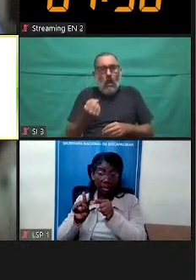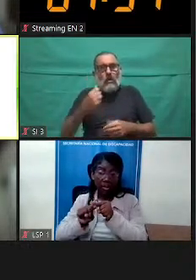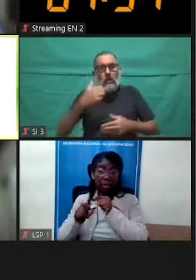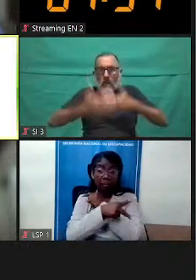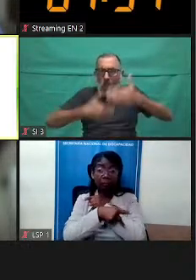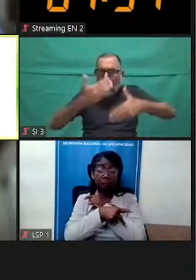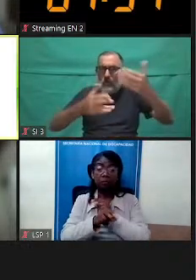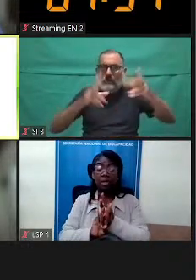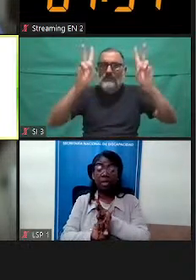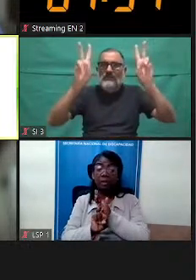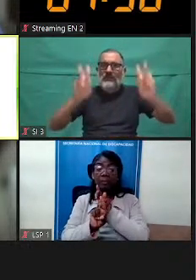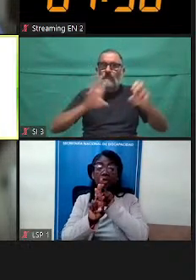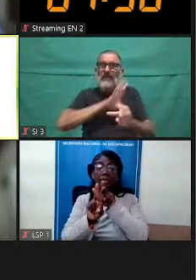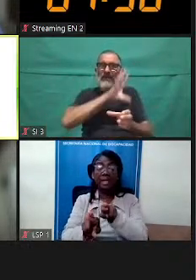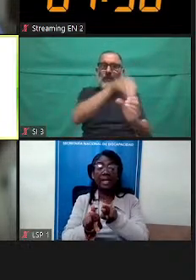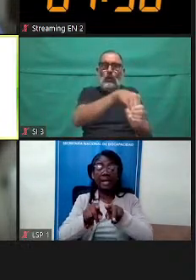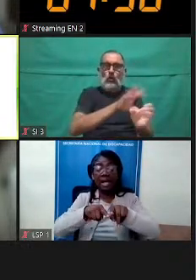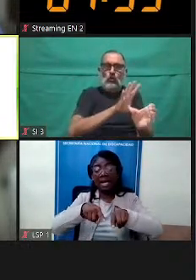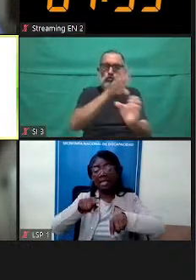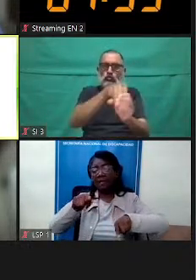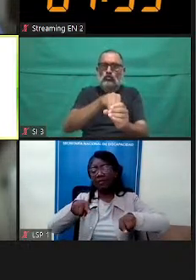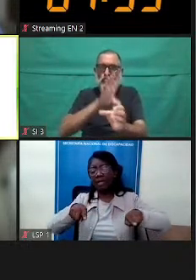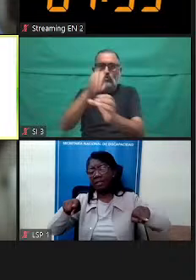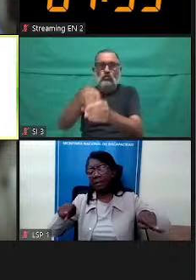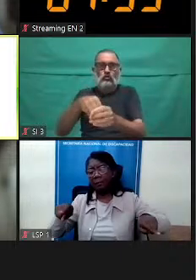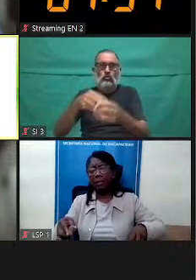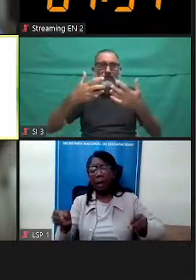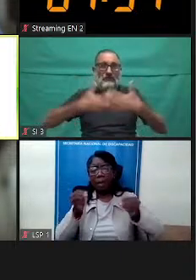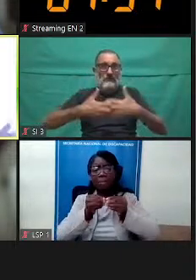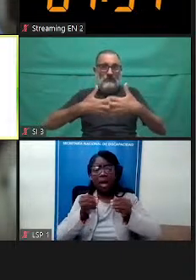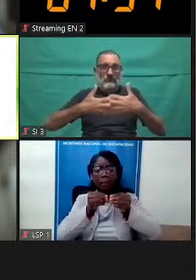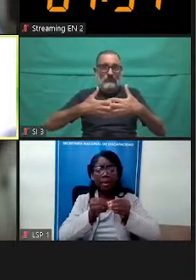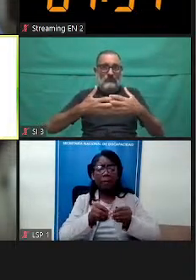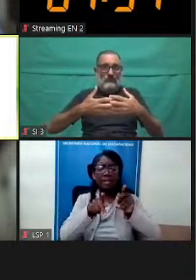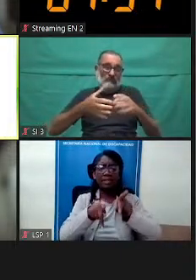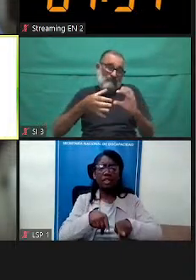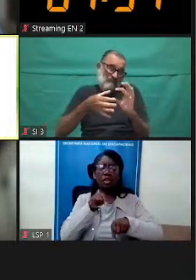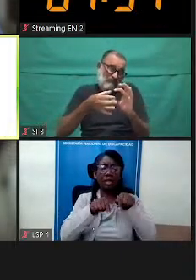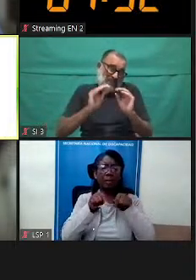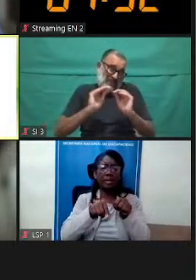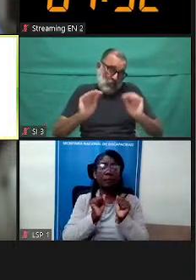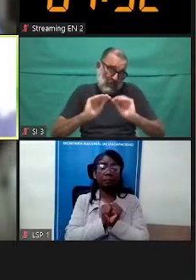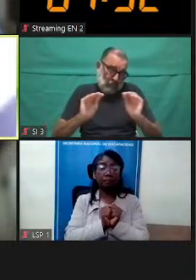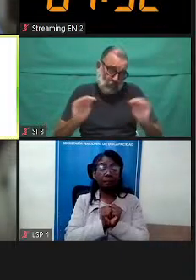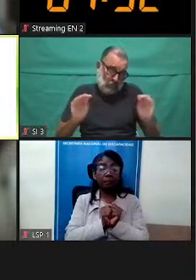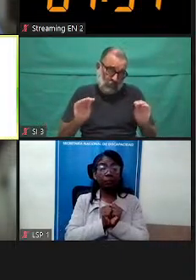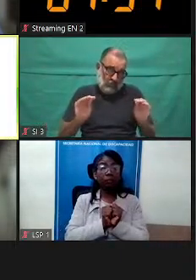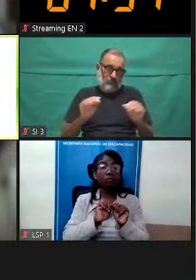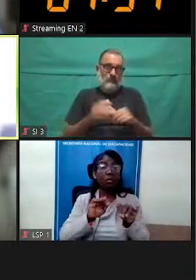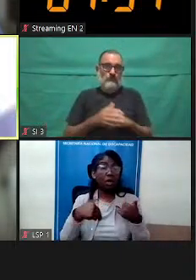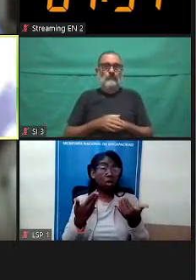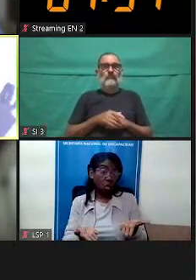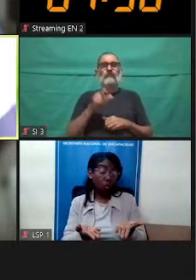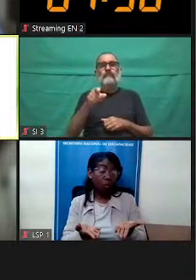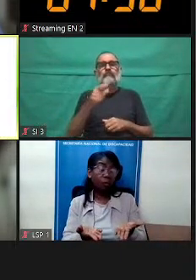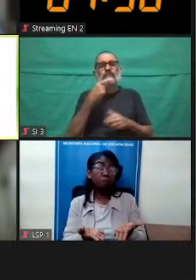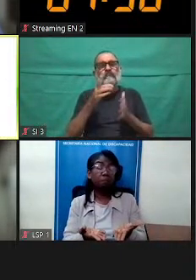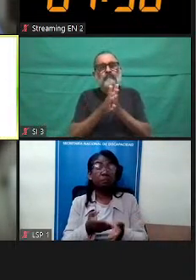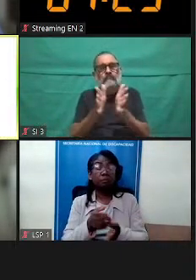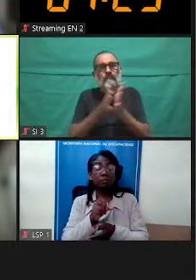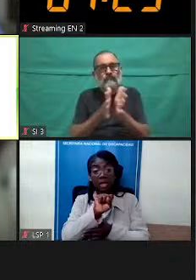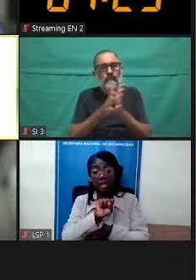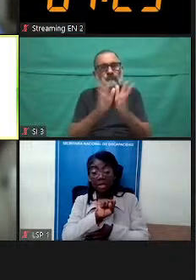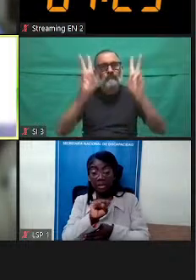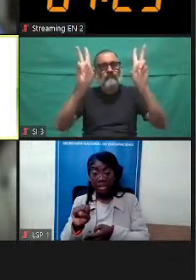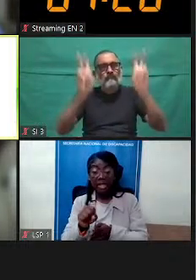are working on talk about answering to diversity there are more persons with disabilities that can access but as cynthia